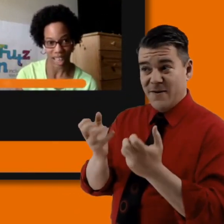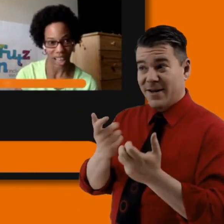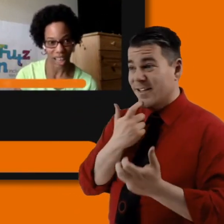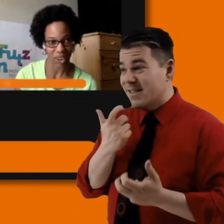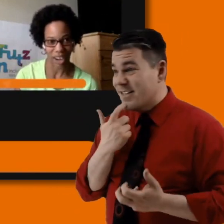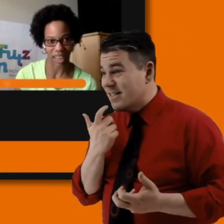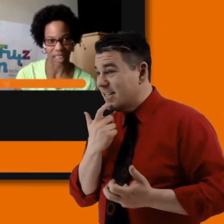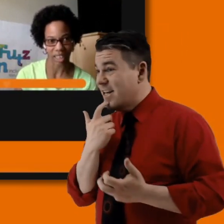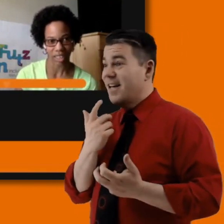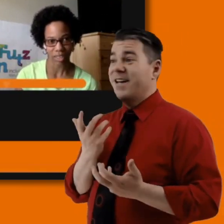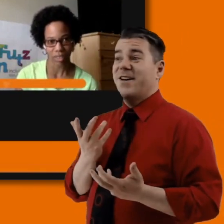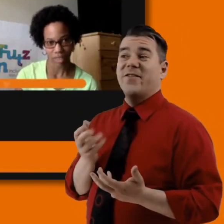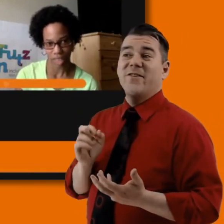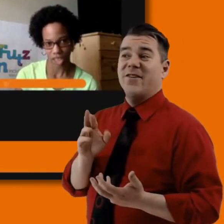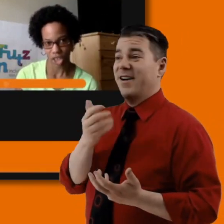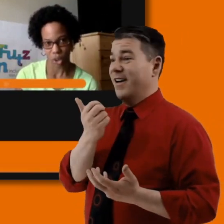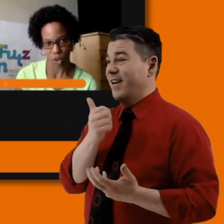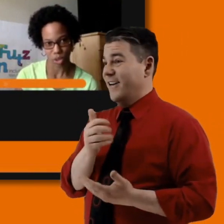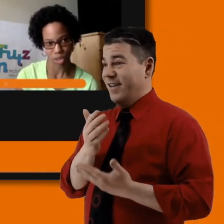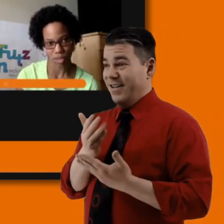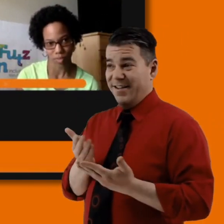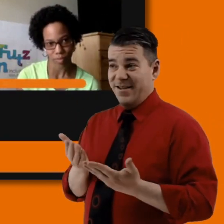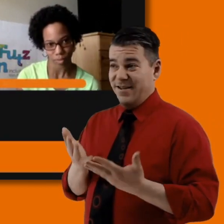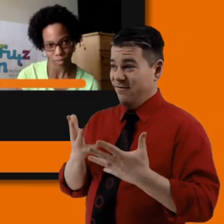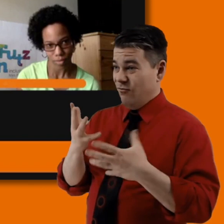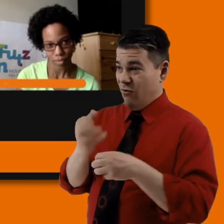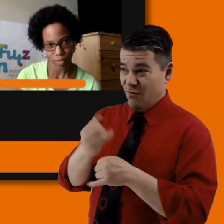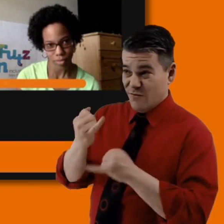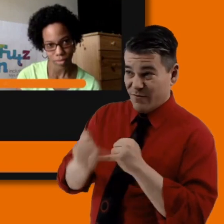want to say or anything to close?